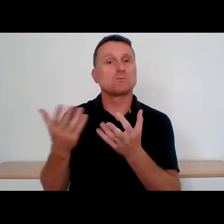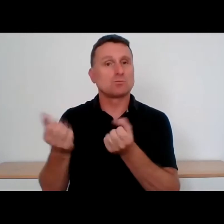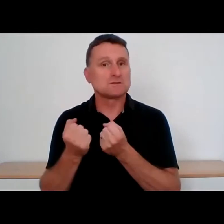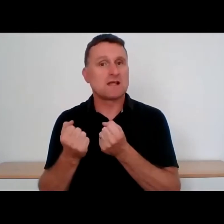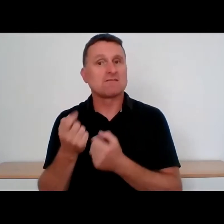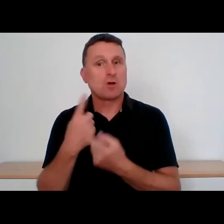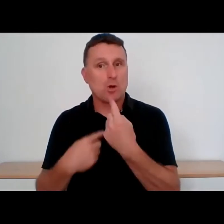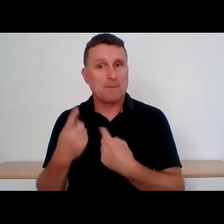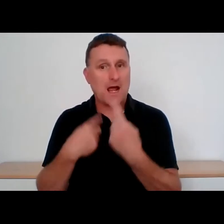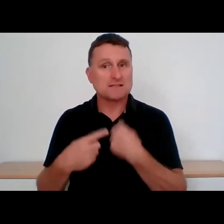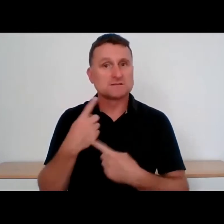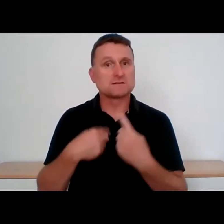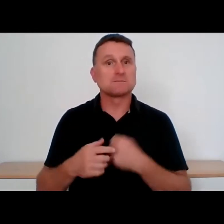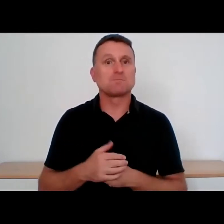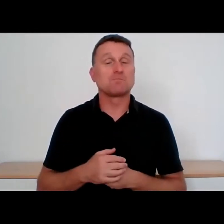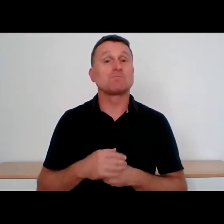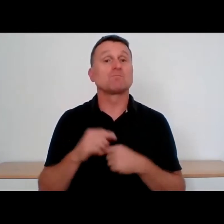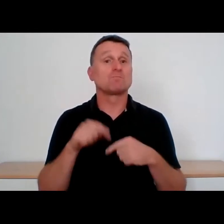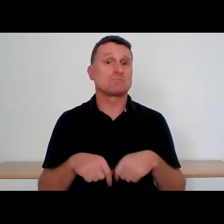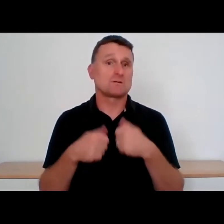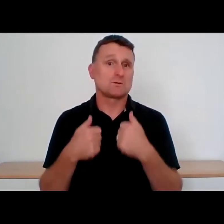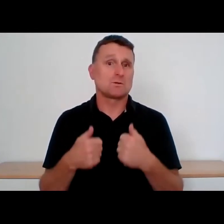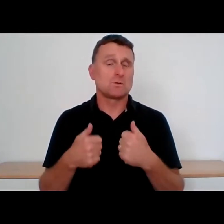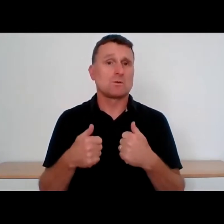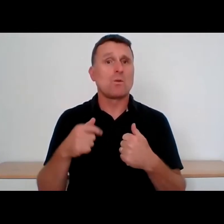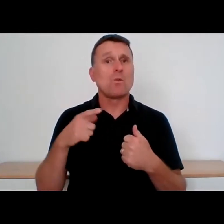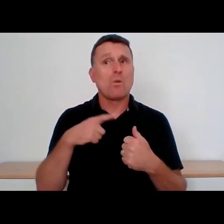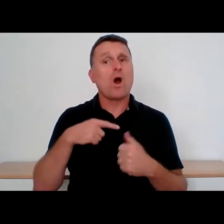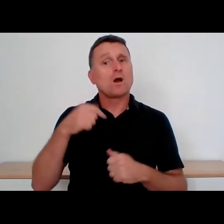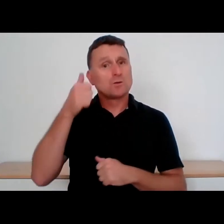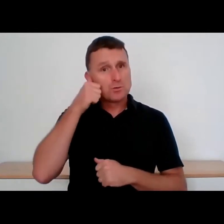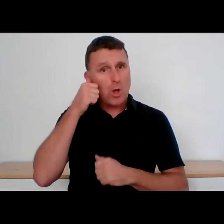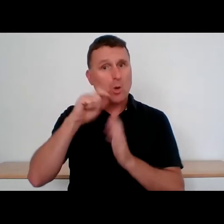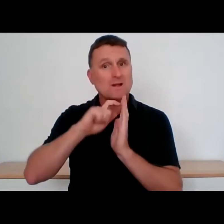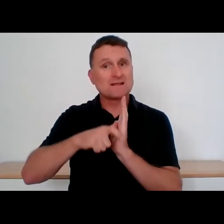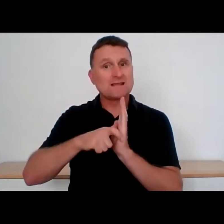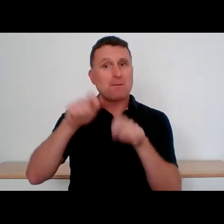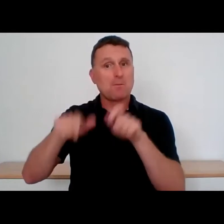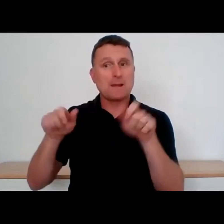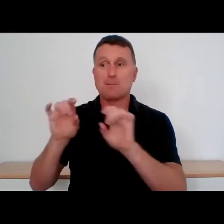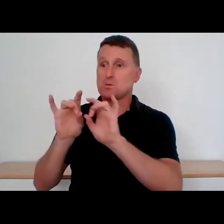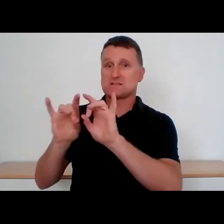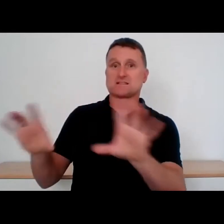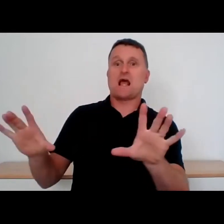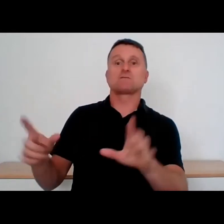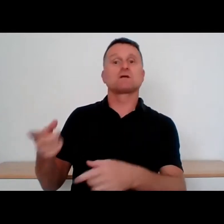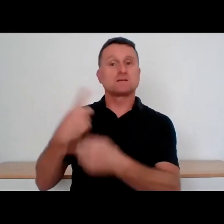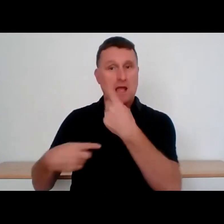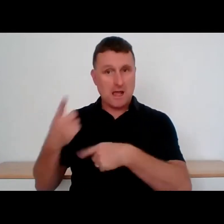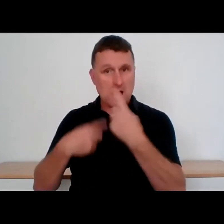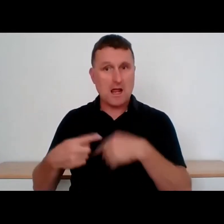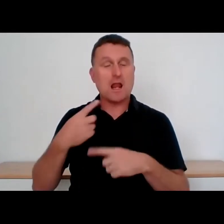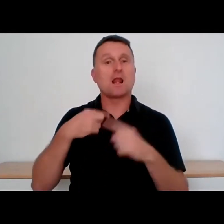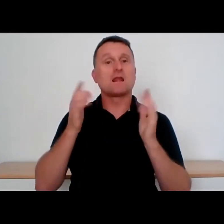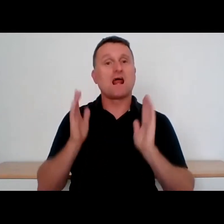This is a great place to be because you know you have a mandate from disabled people and the disability sector for